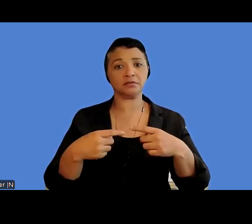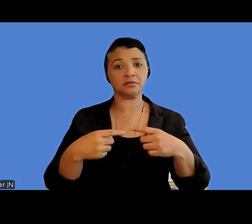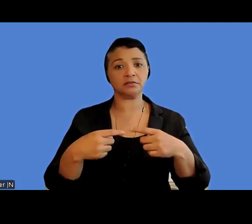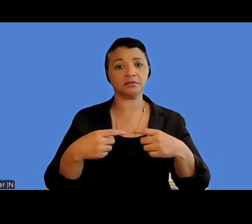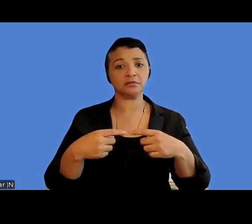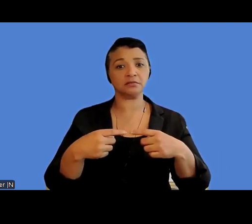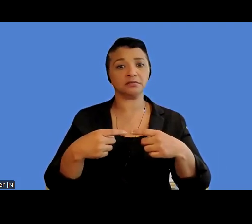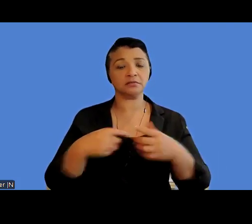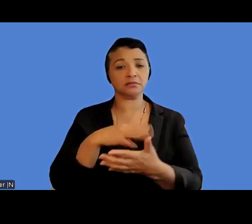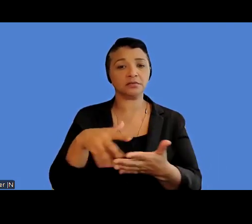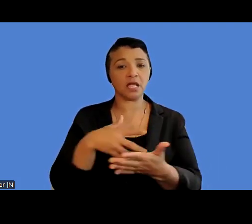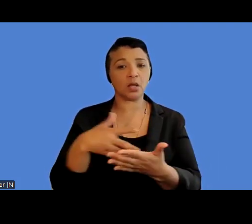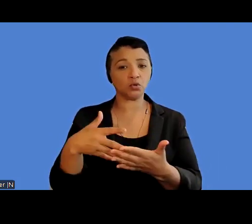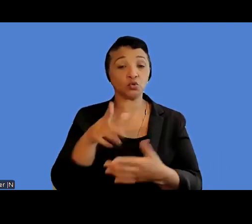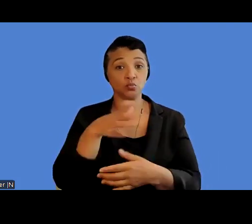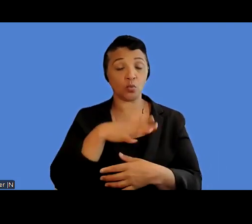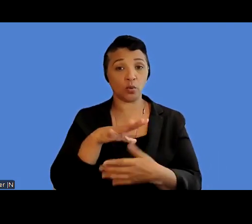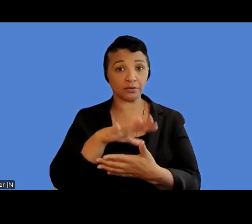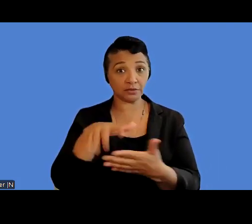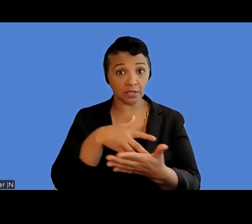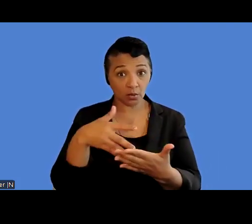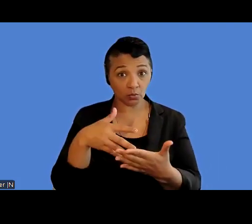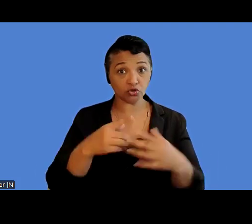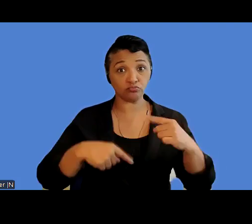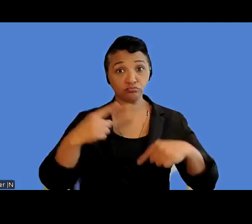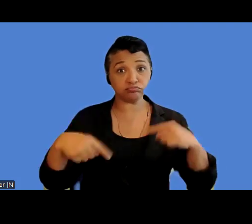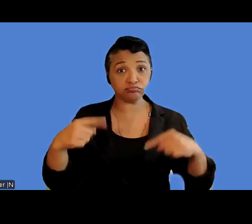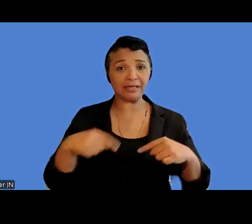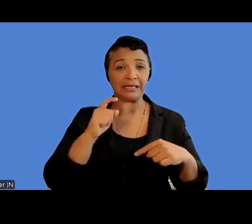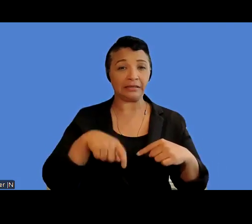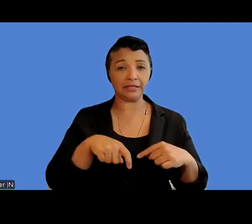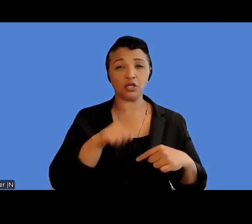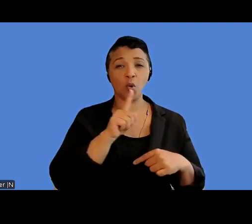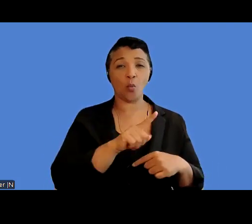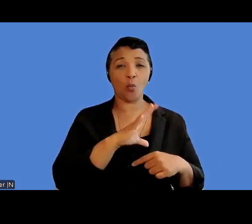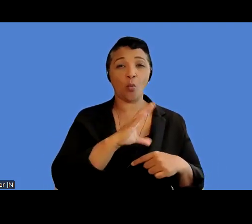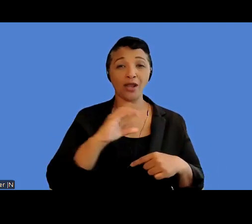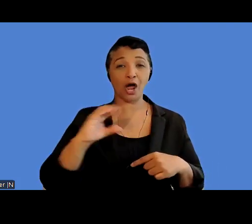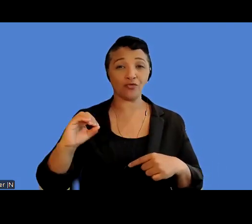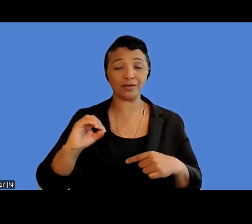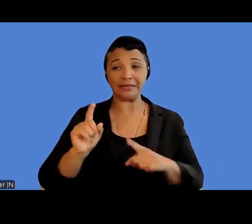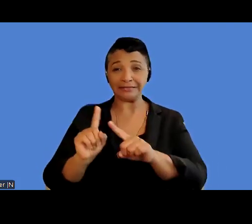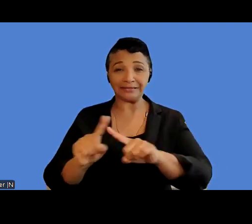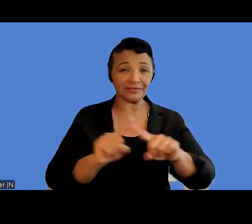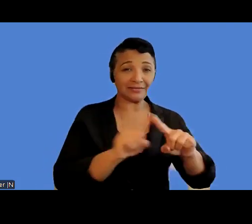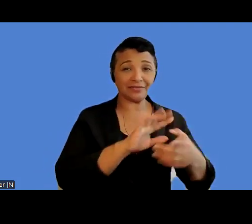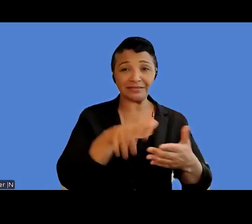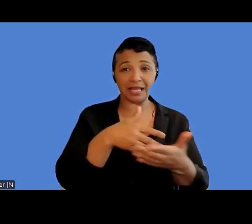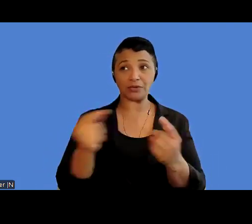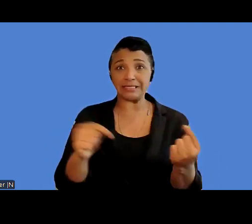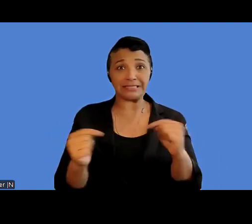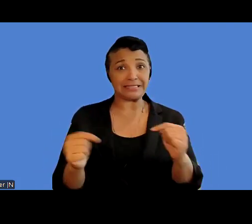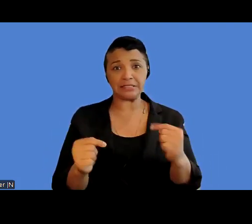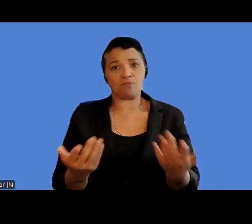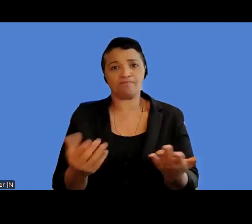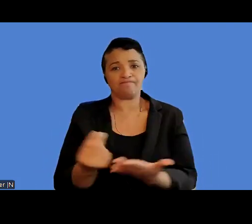maybe implement sign language, we need to have more than 100 sign languages, different sign language. Anyway, but thank